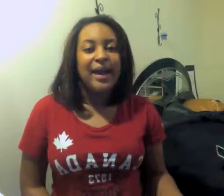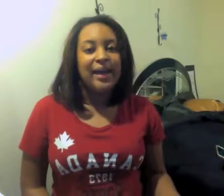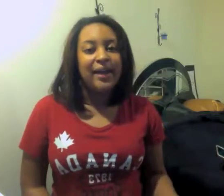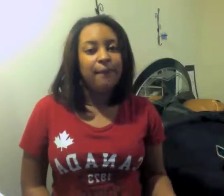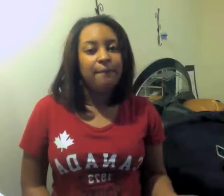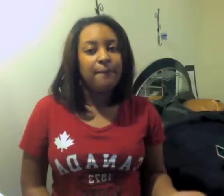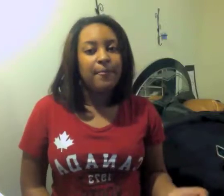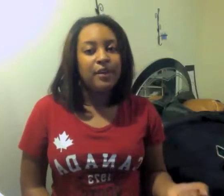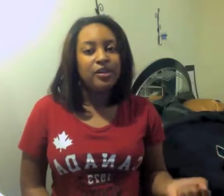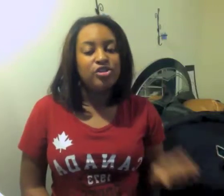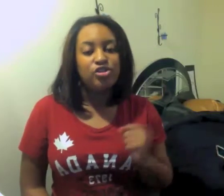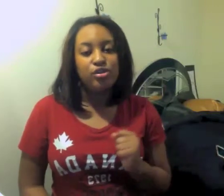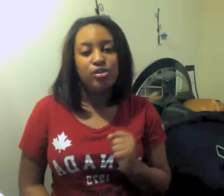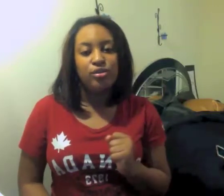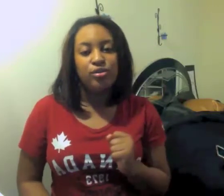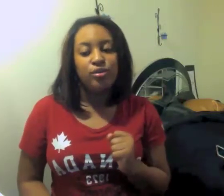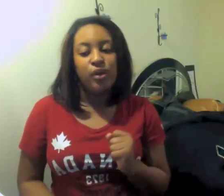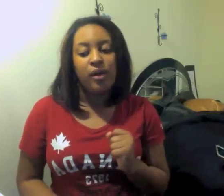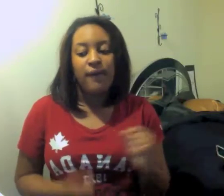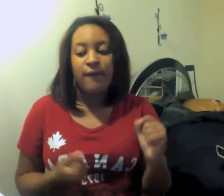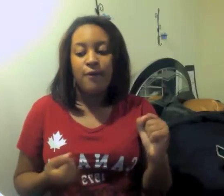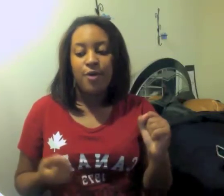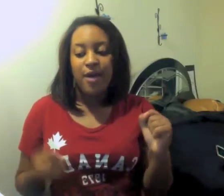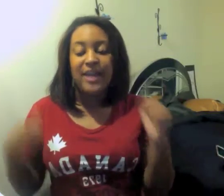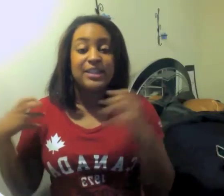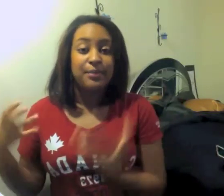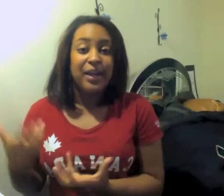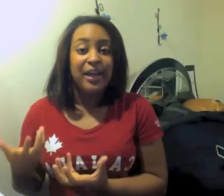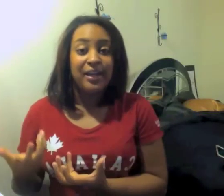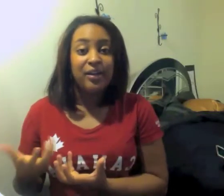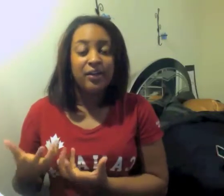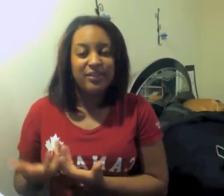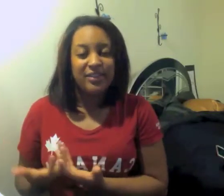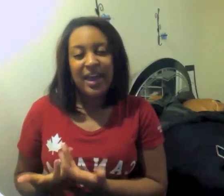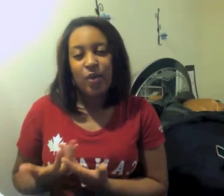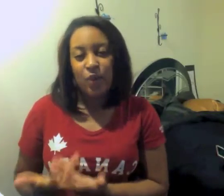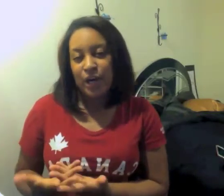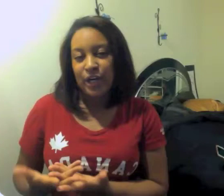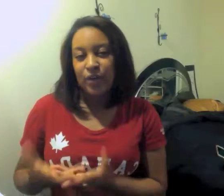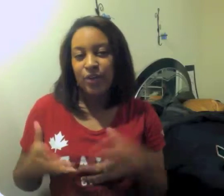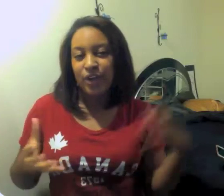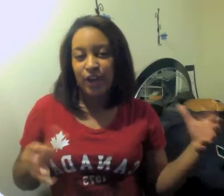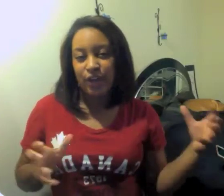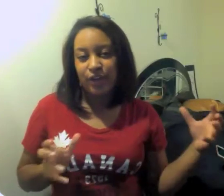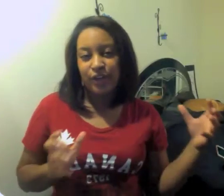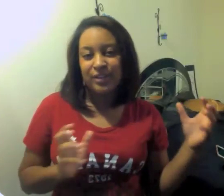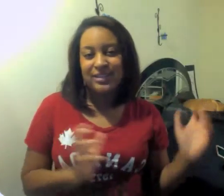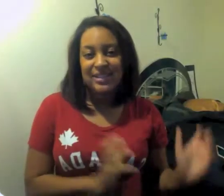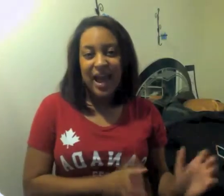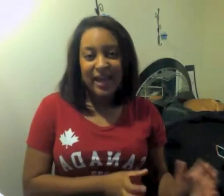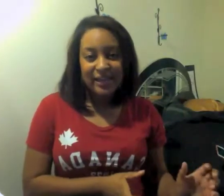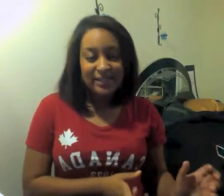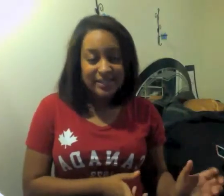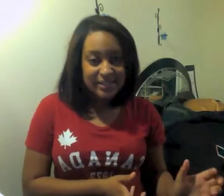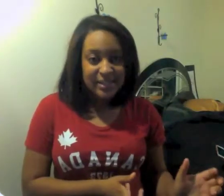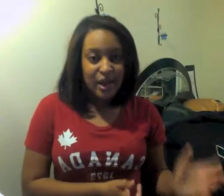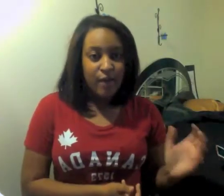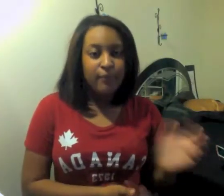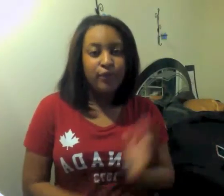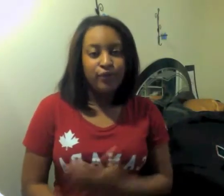try to explain that word with other signs before